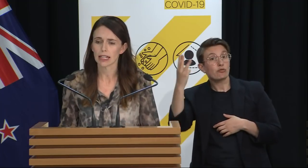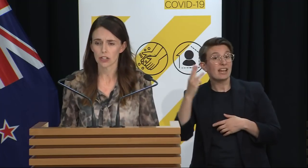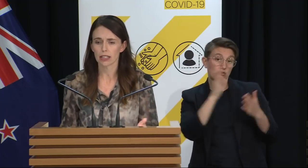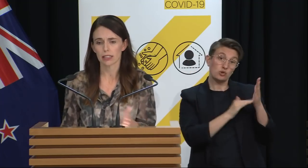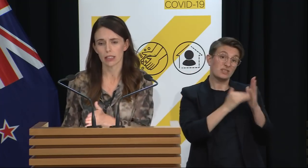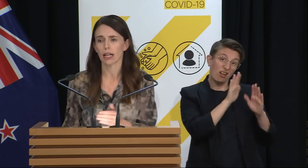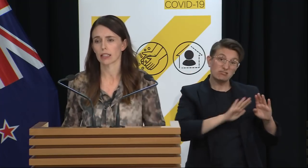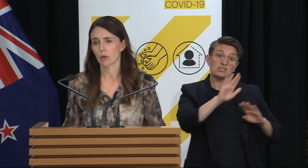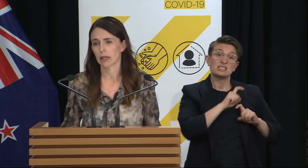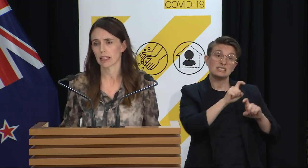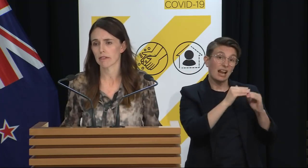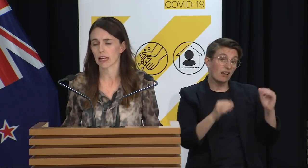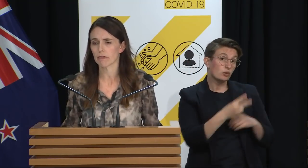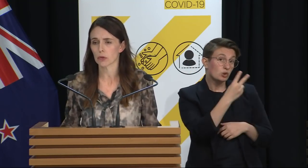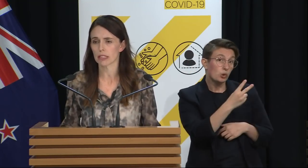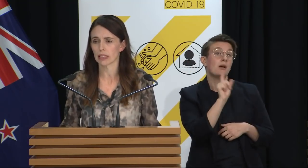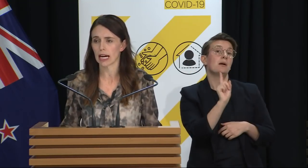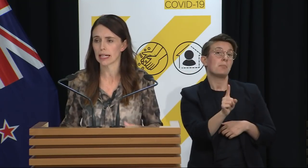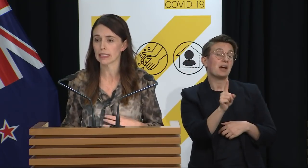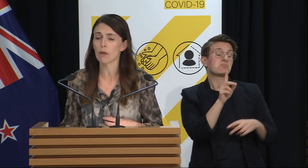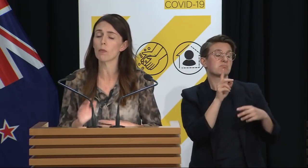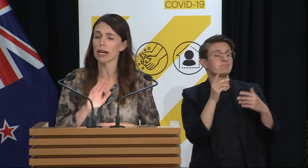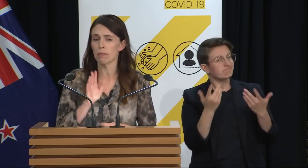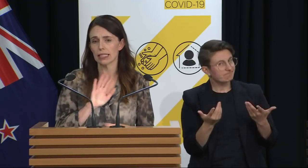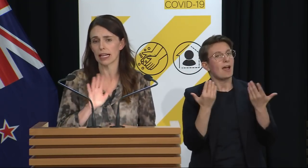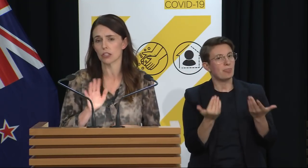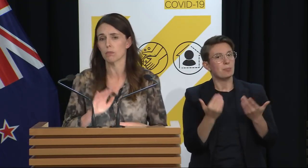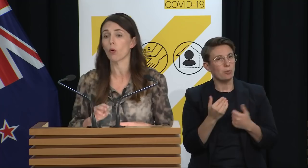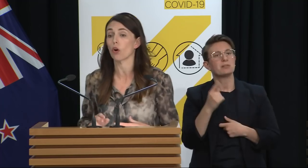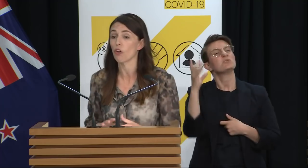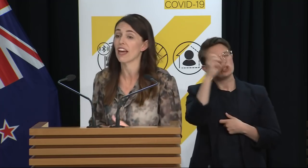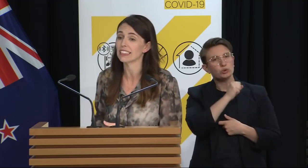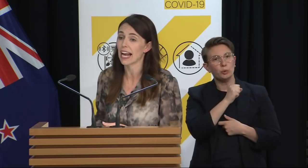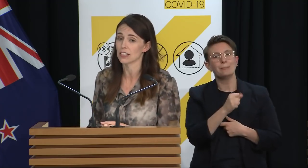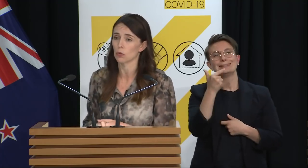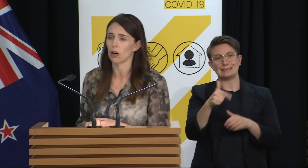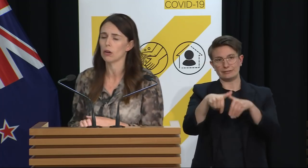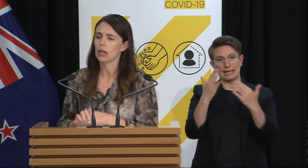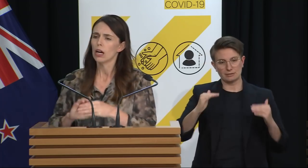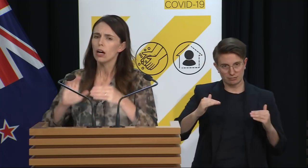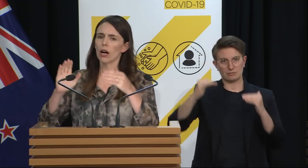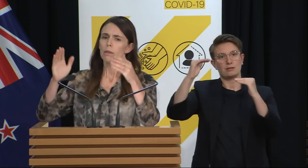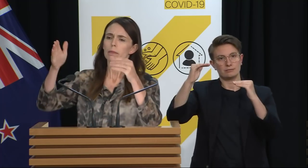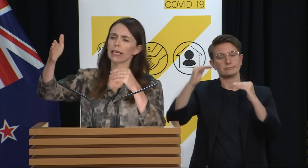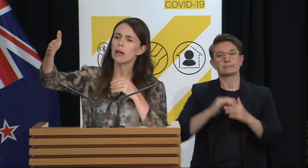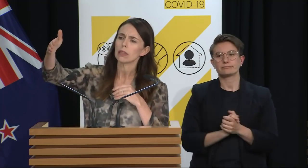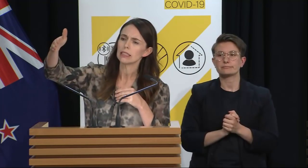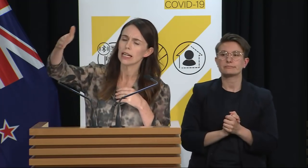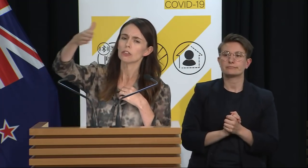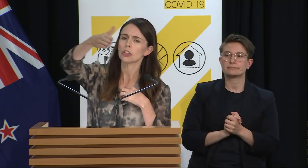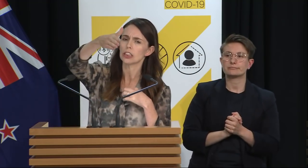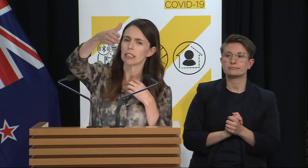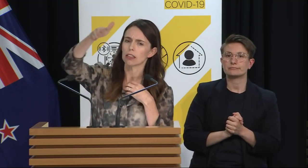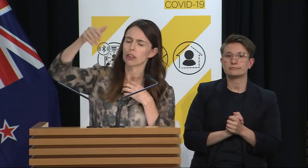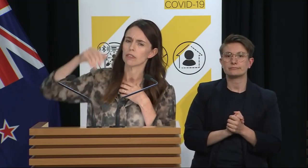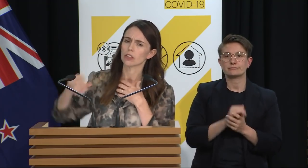at this stage, I think it's likely we'll be in there for that full 7 Prime days. Minister- And we'll be basing our support on that as well. Prime Just Minister, picking up Prime on Minister, that. Yeah, didn't I'm going